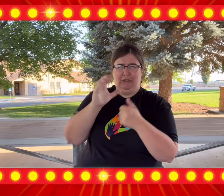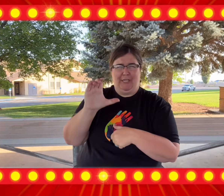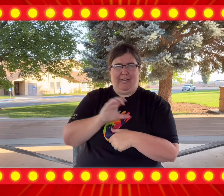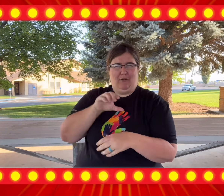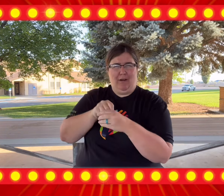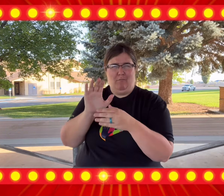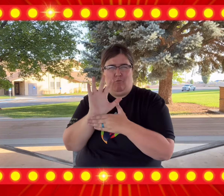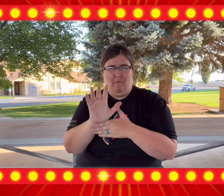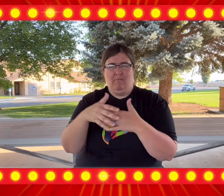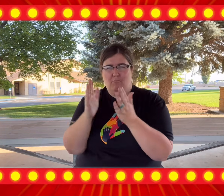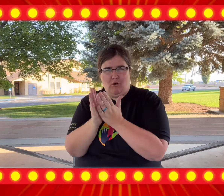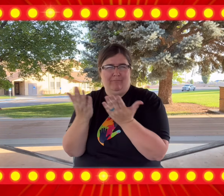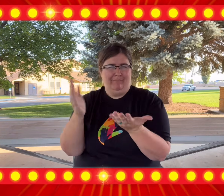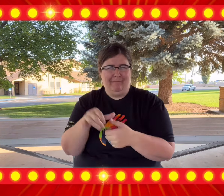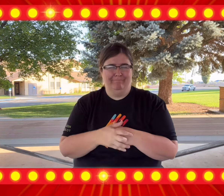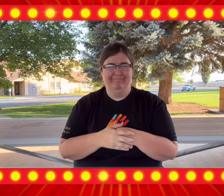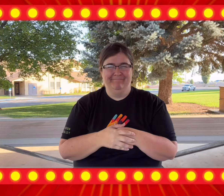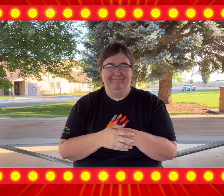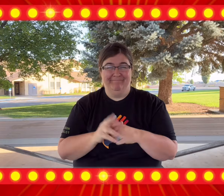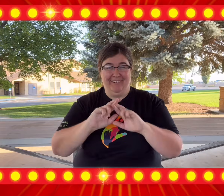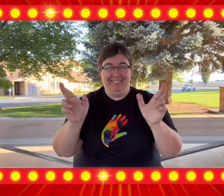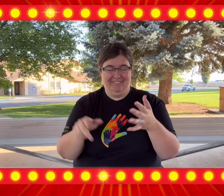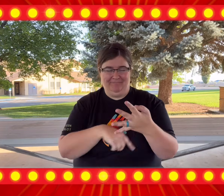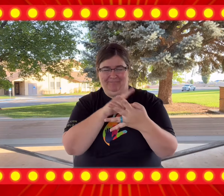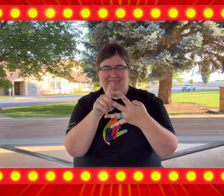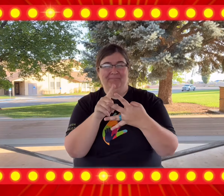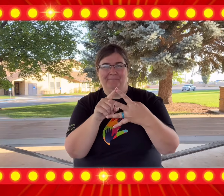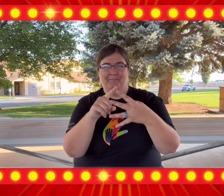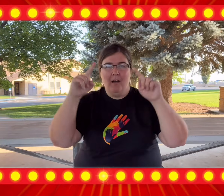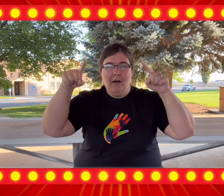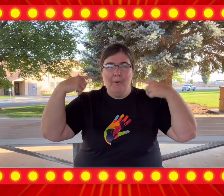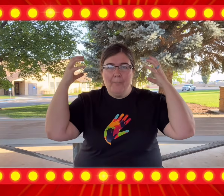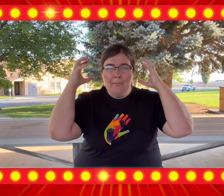or movie character it is. Ready? First character name sign.